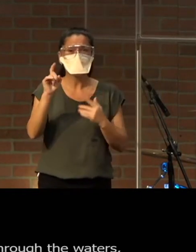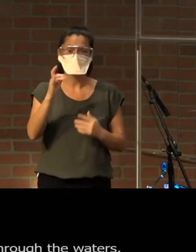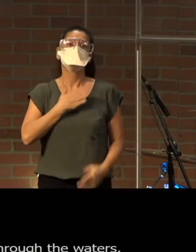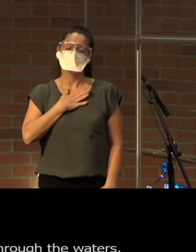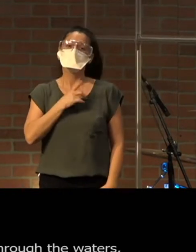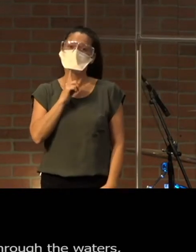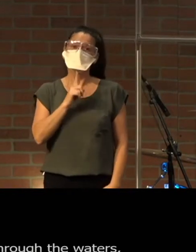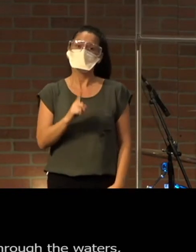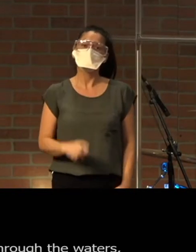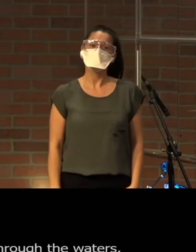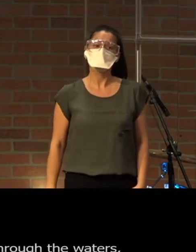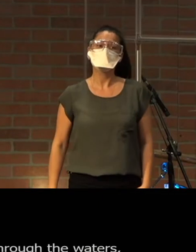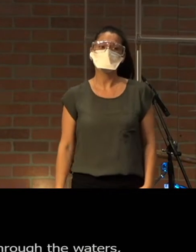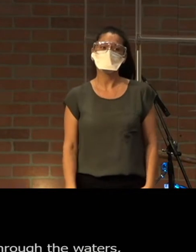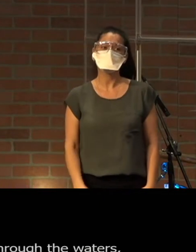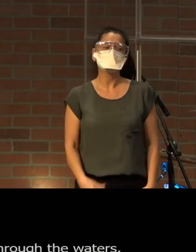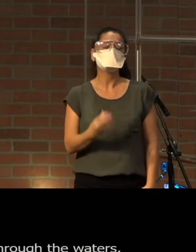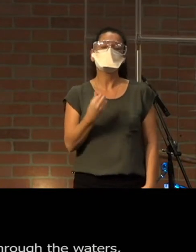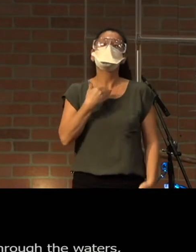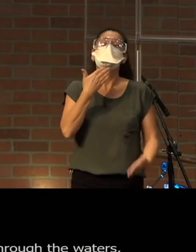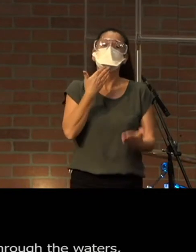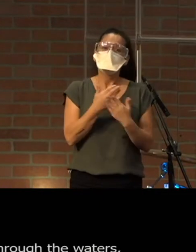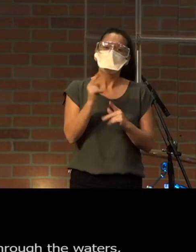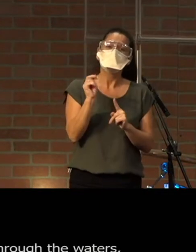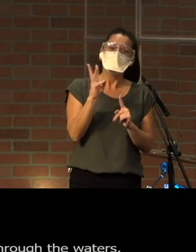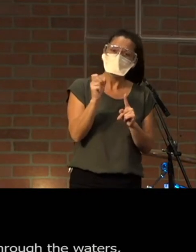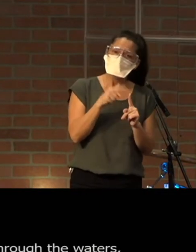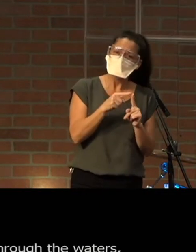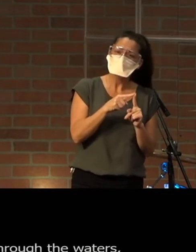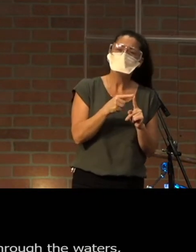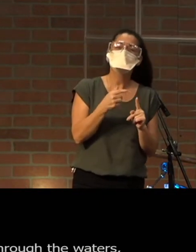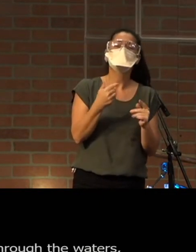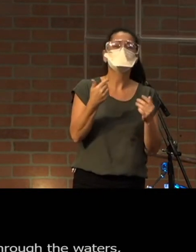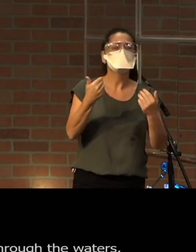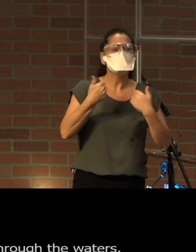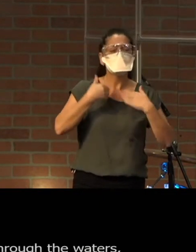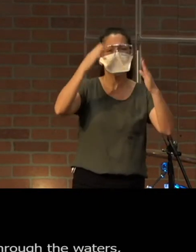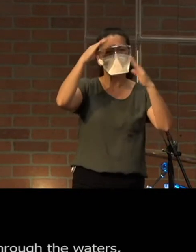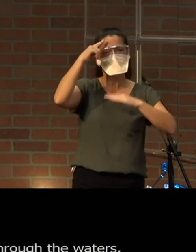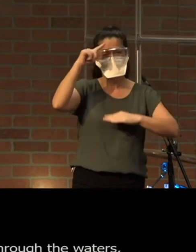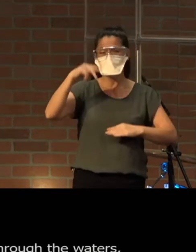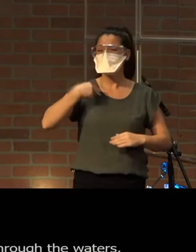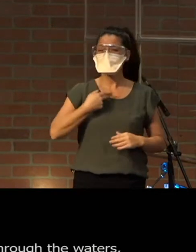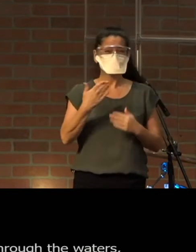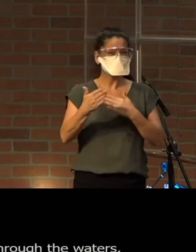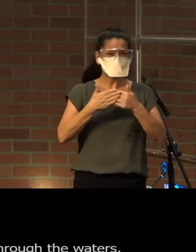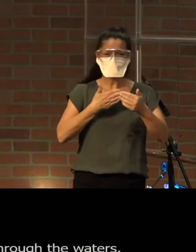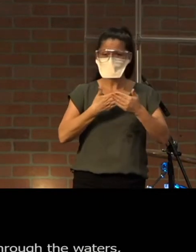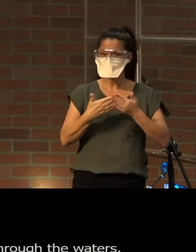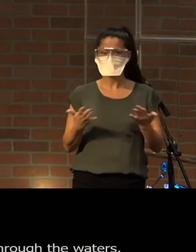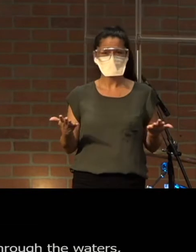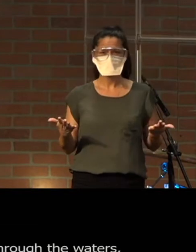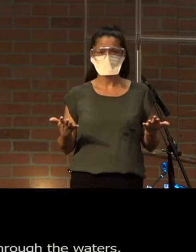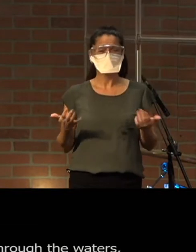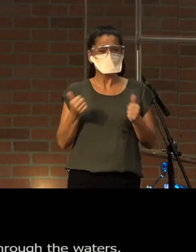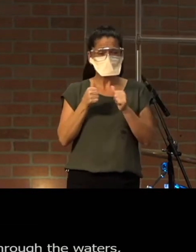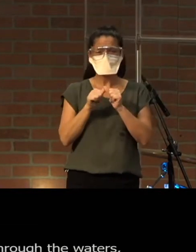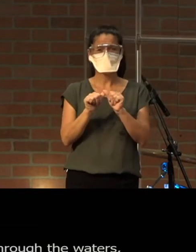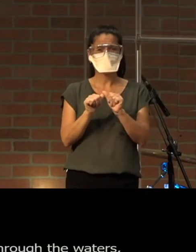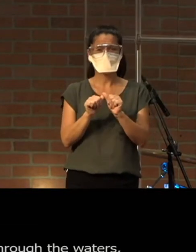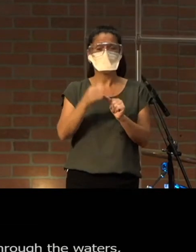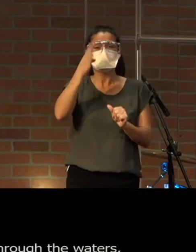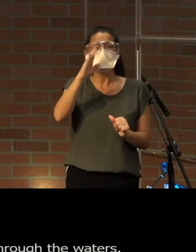is. And there's good news. There is hope for us yet. God says,